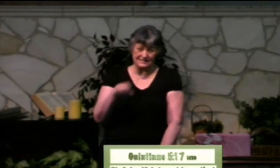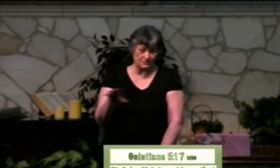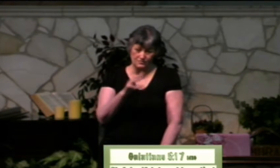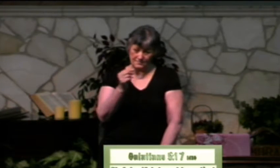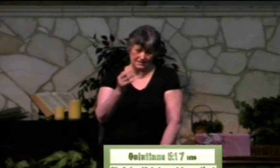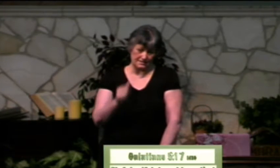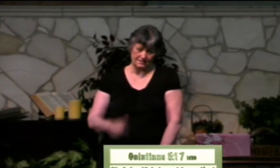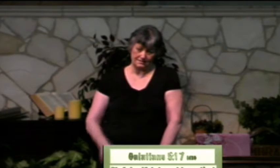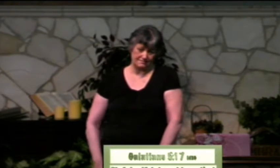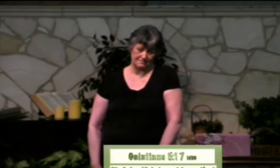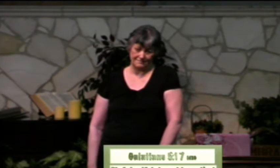your money.